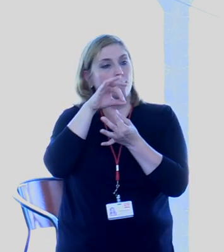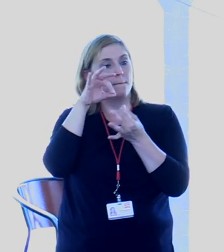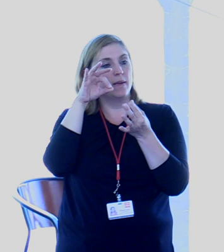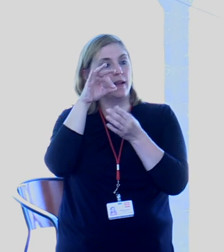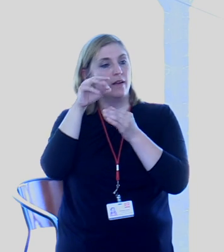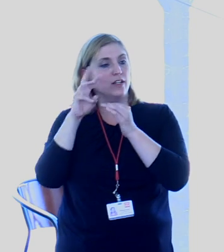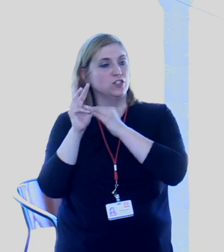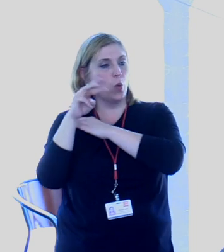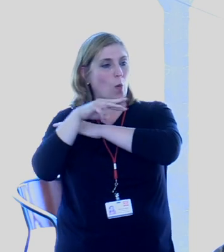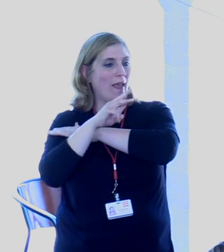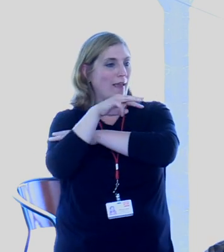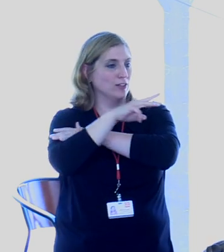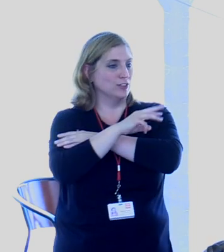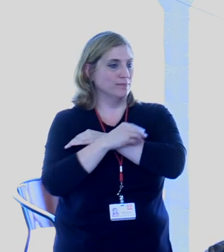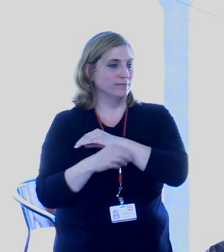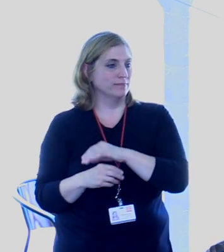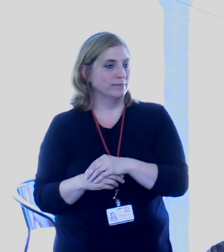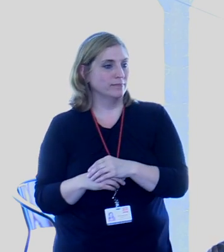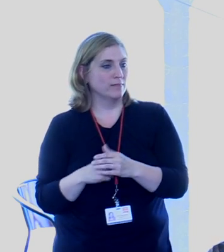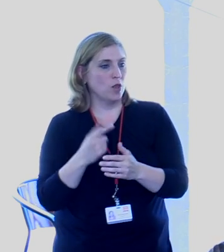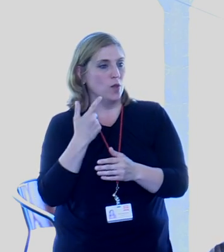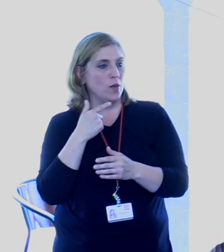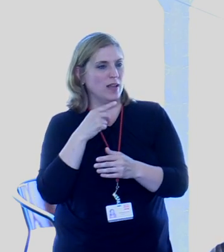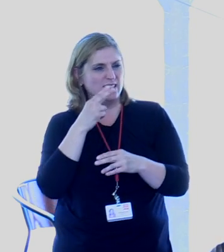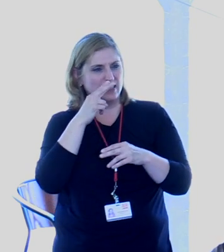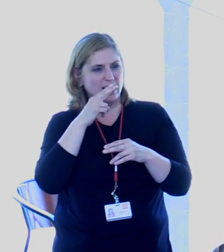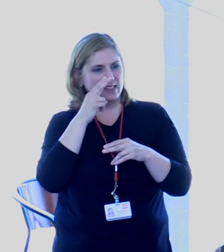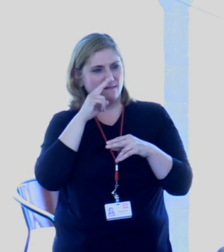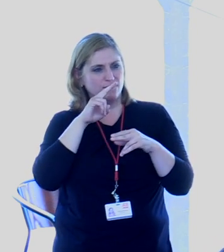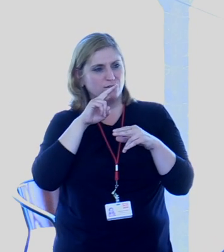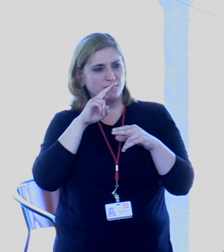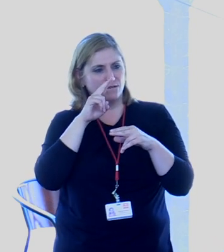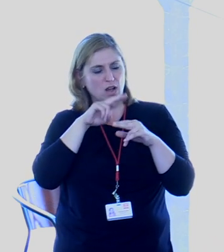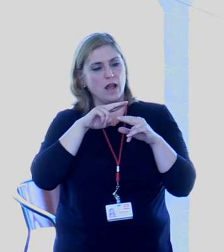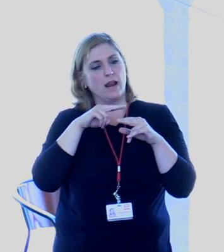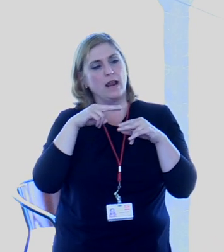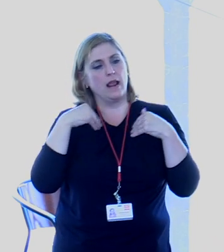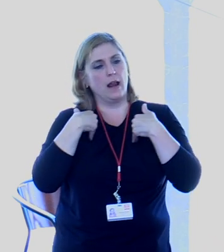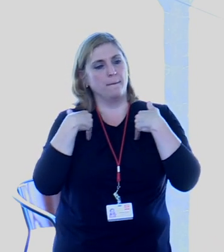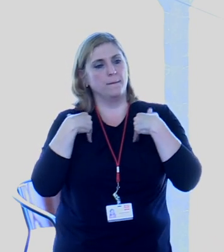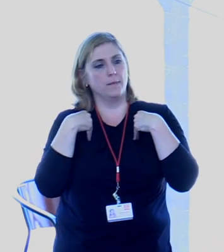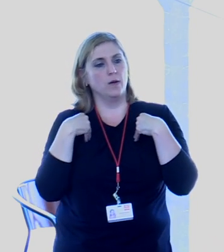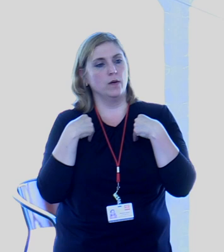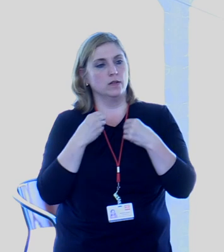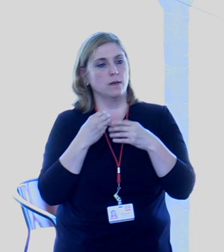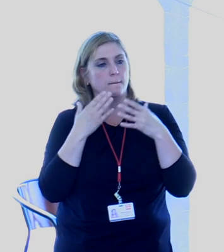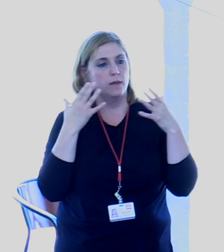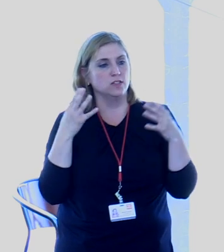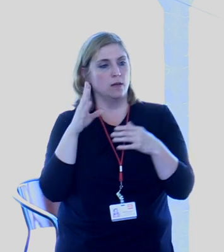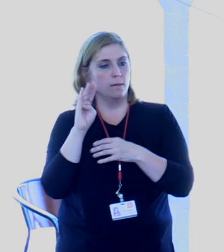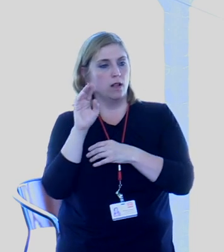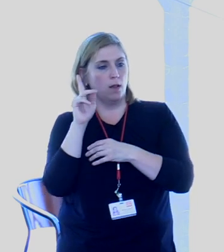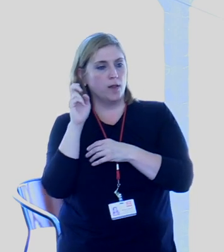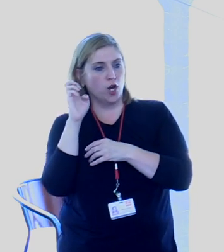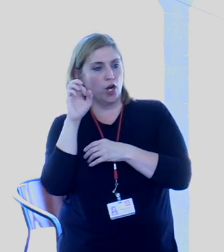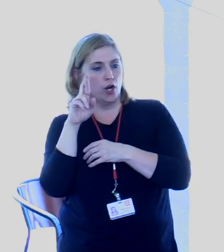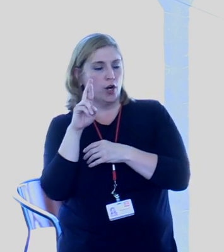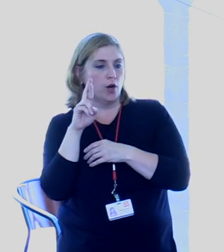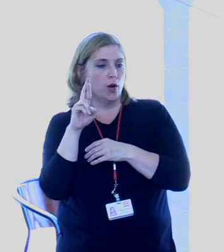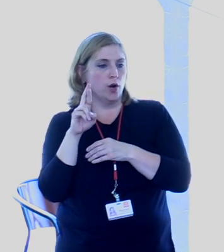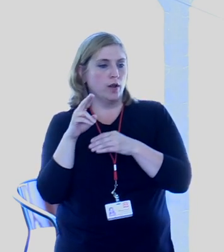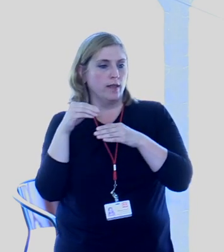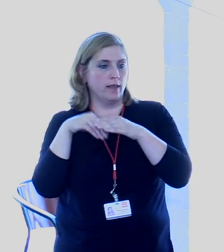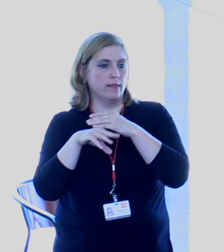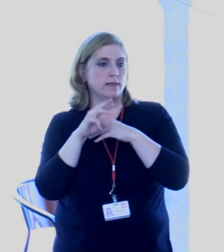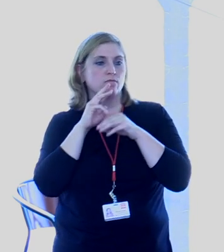whales. Okay? The whale is a funny animal. It's a giant bulk of blubber, okay, that's floating